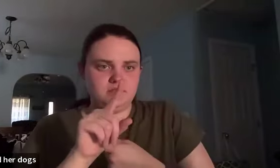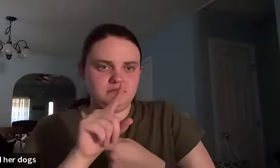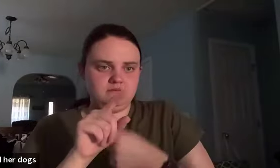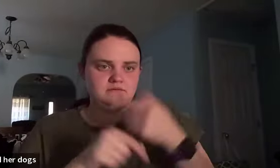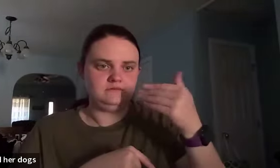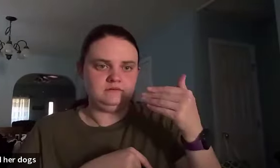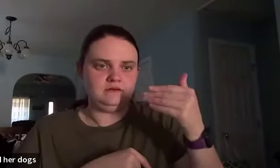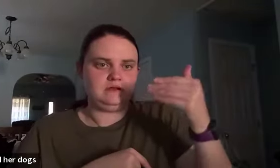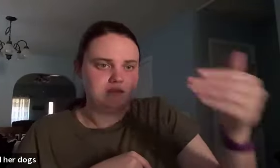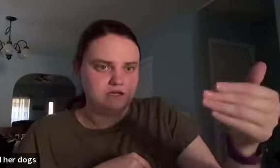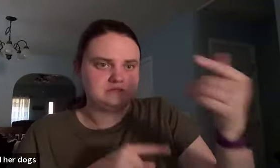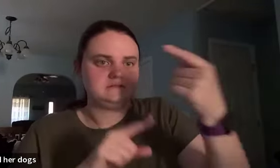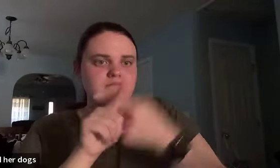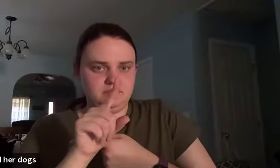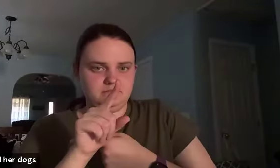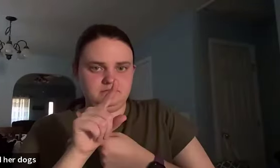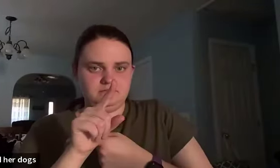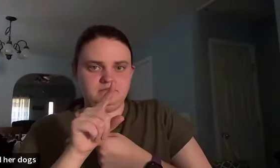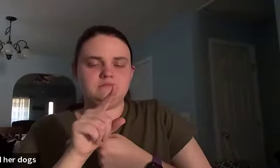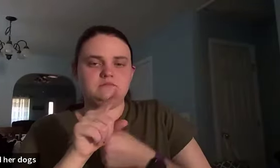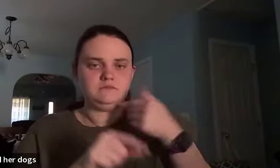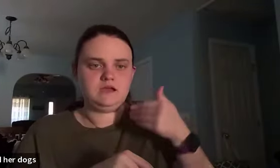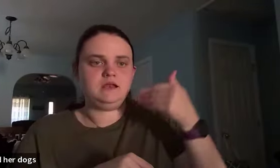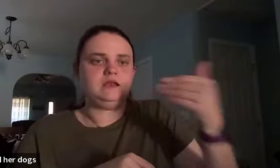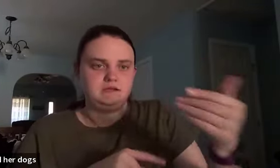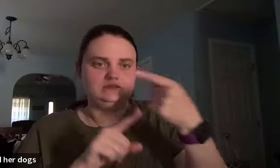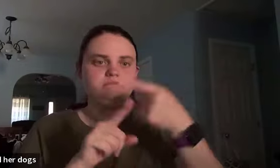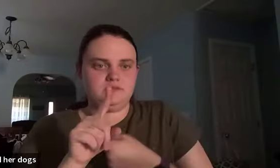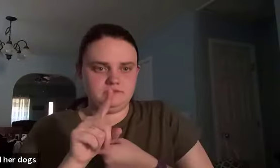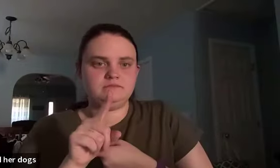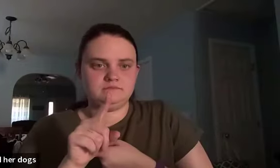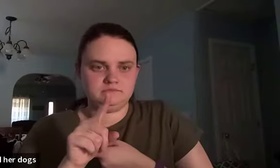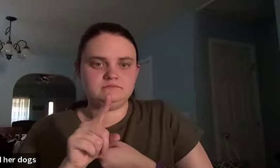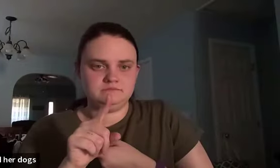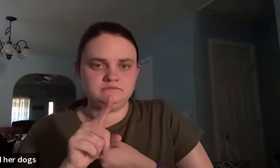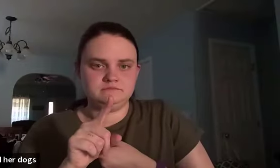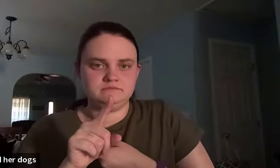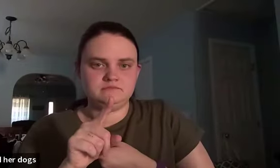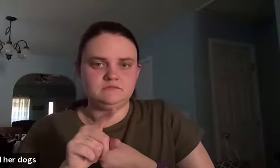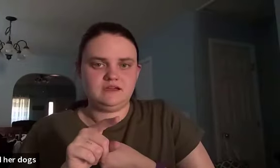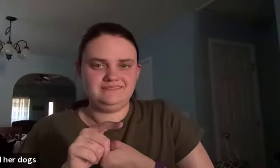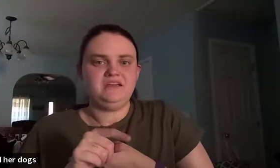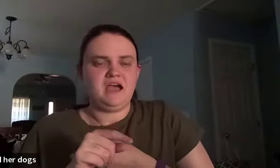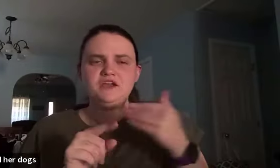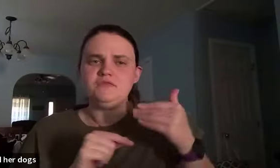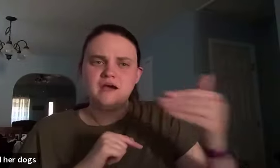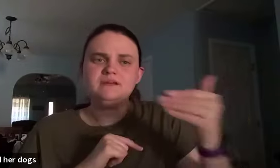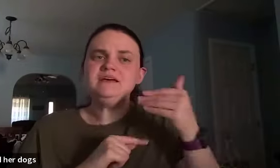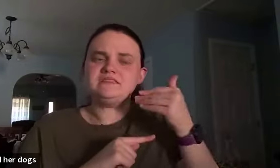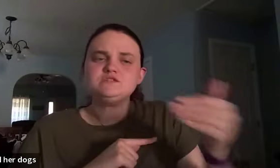month. Next month. Okay, next month. Okay, I know that one. This